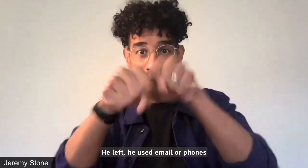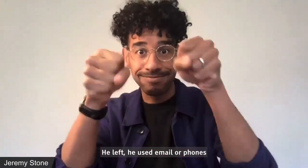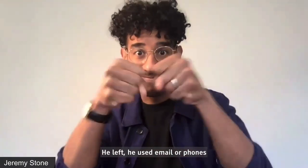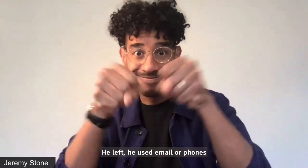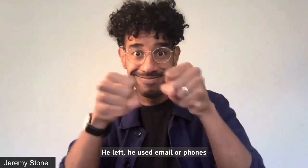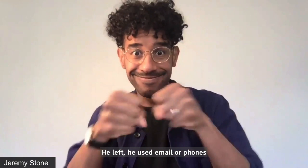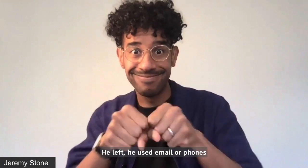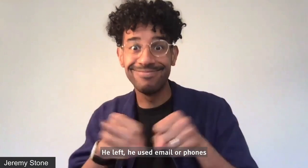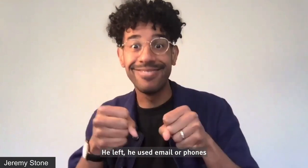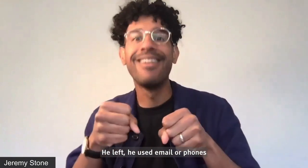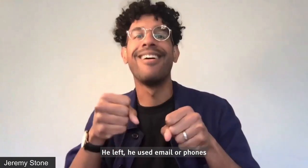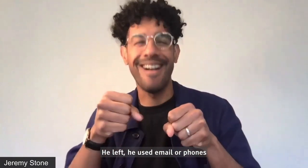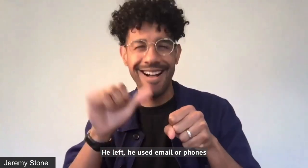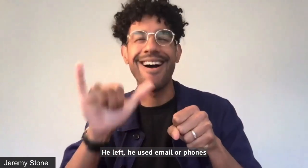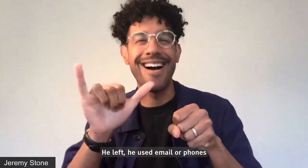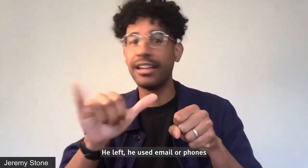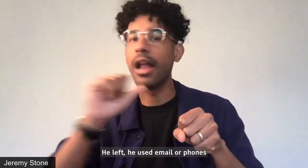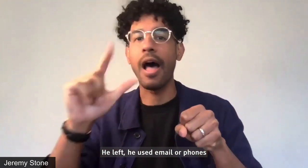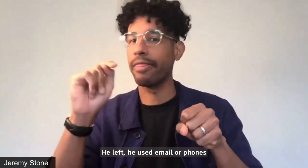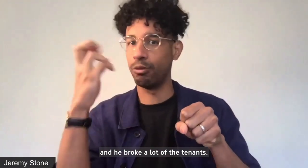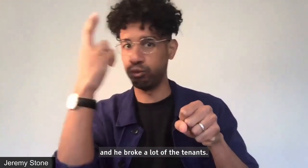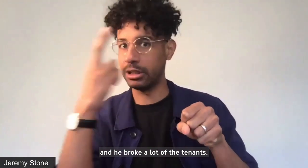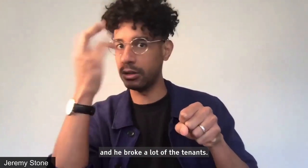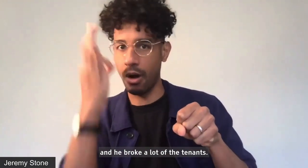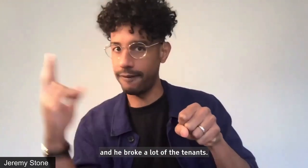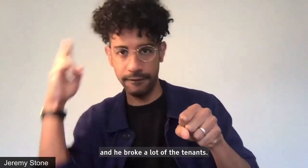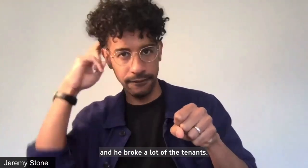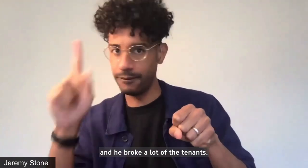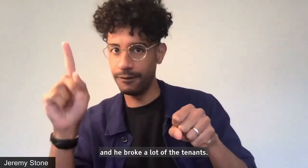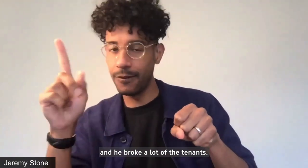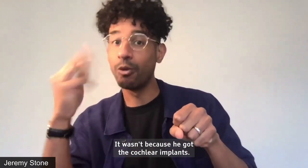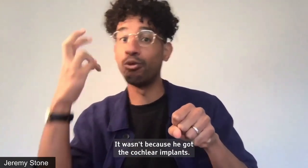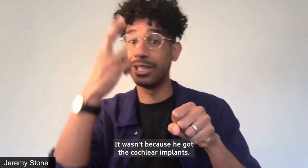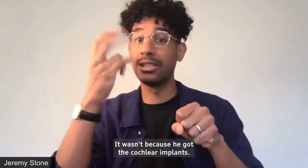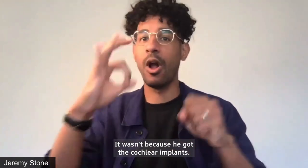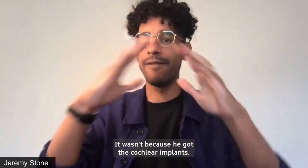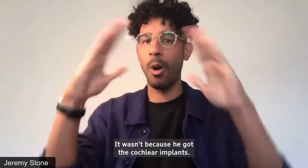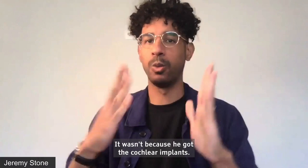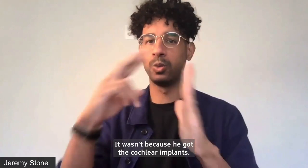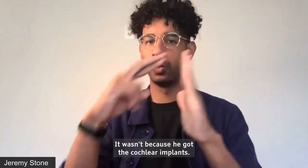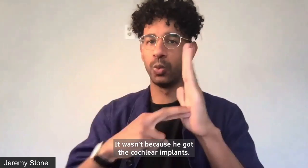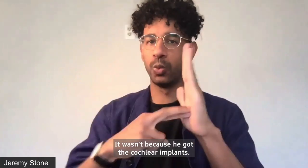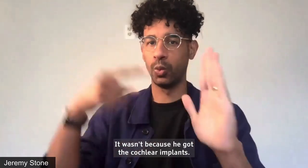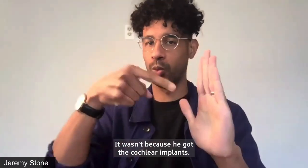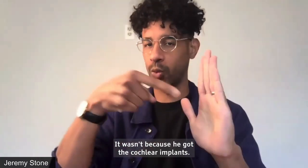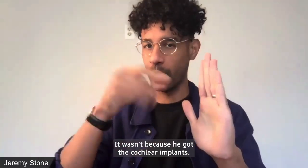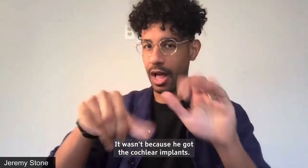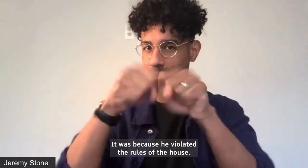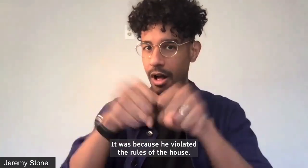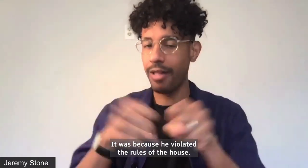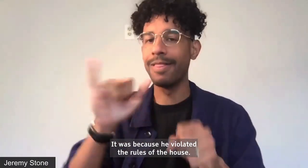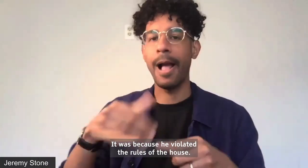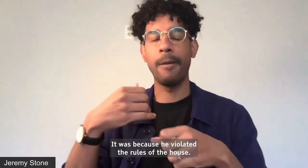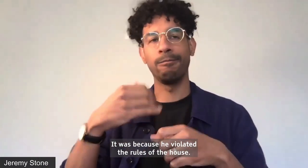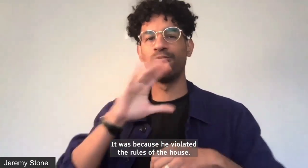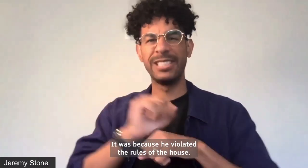left. He used email or phones. He broke a lot of the tenets. It wasn't because he got the cochlear implant. It